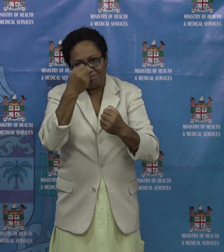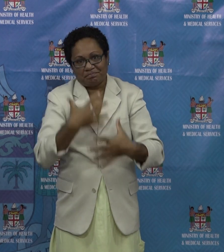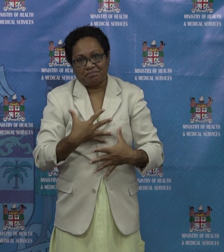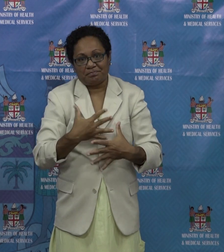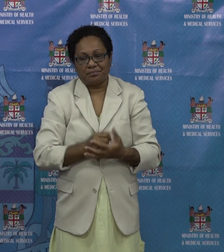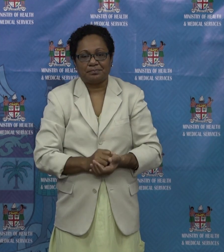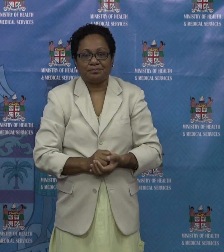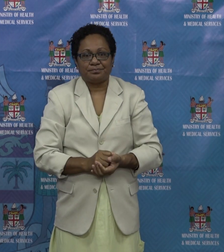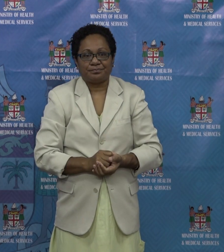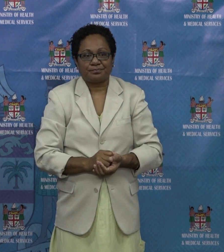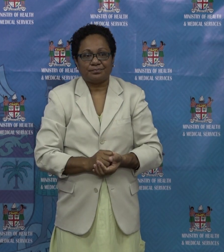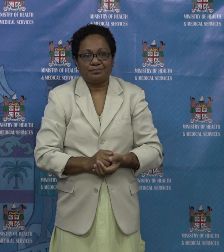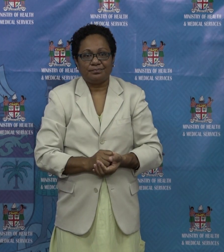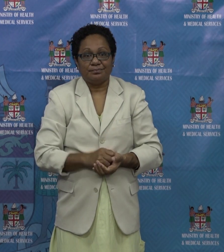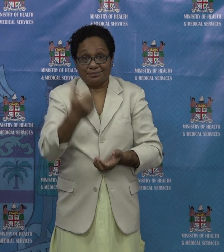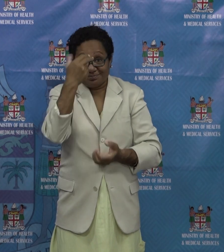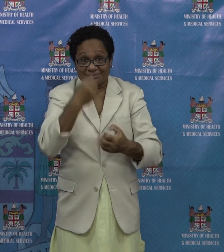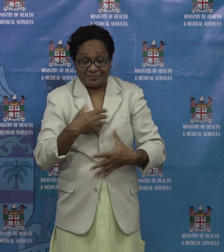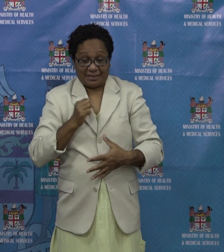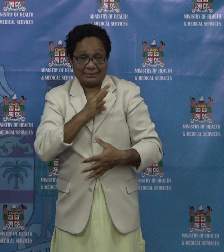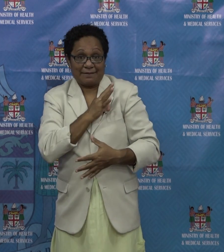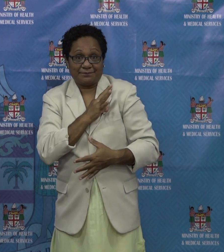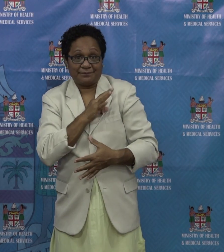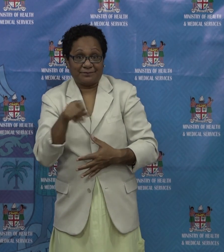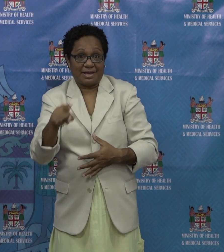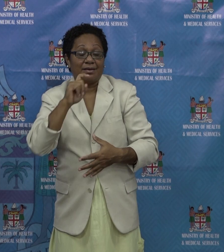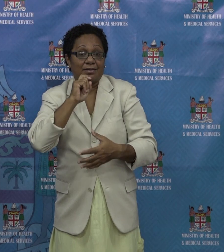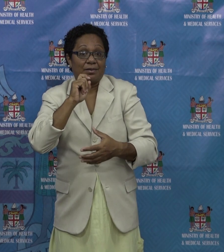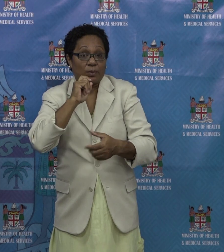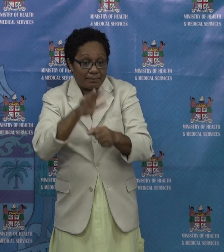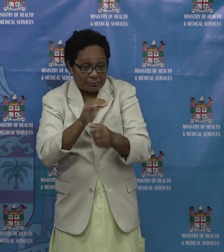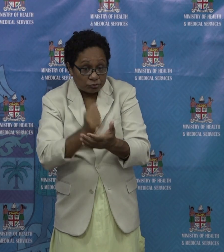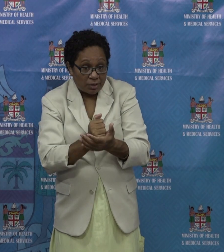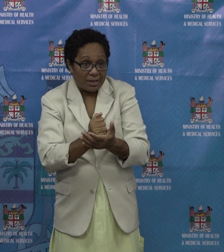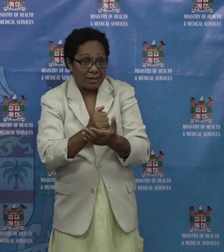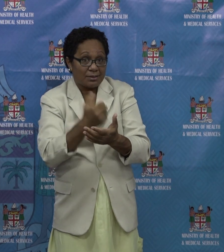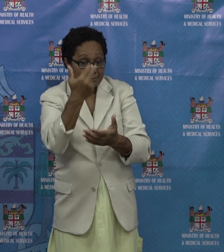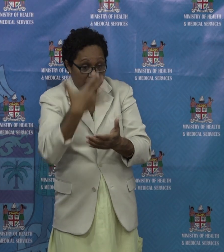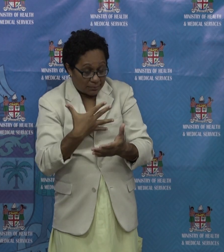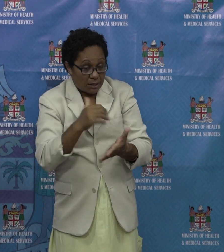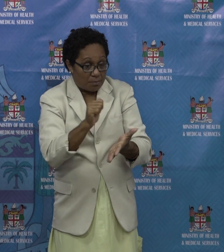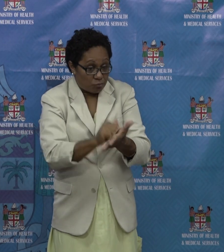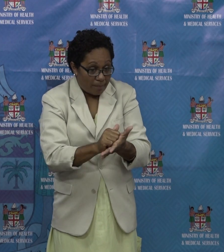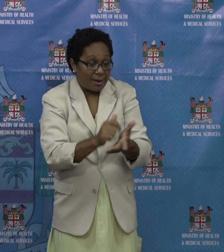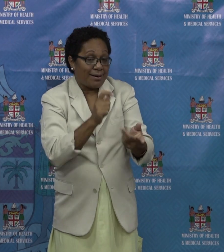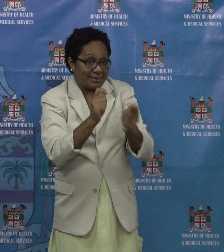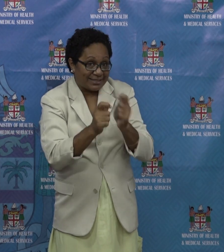screening clinics staff will ensure that their testing are done, and they are, if